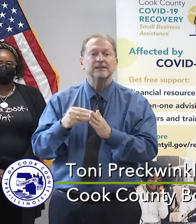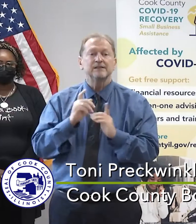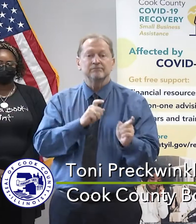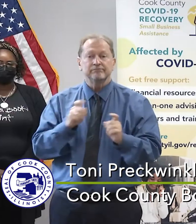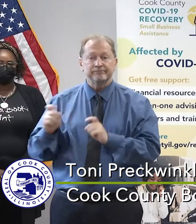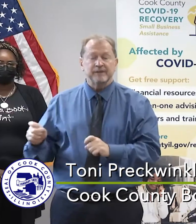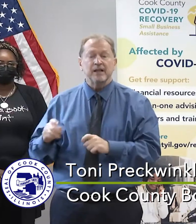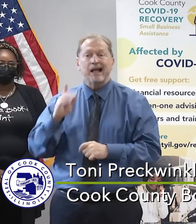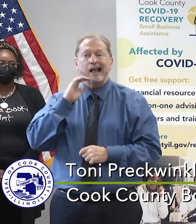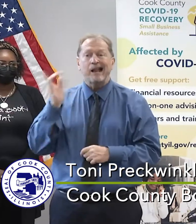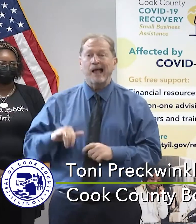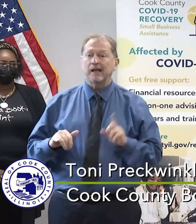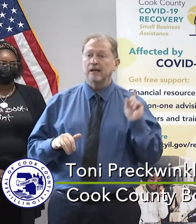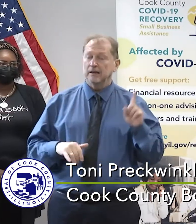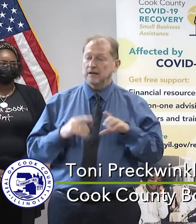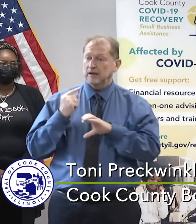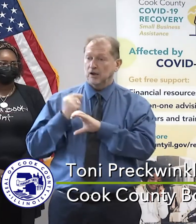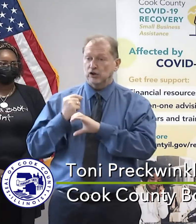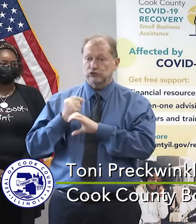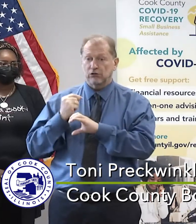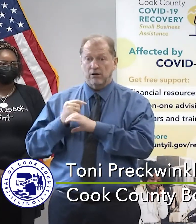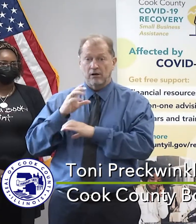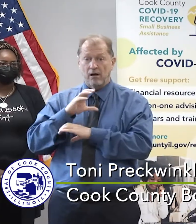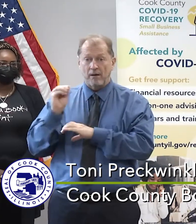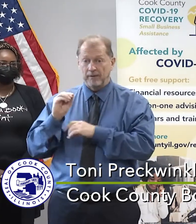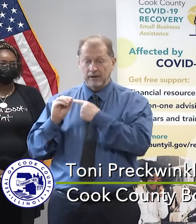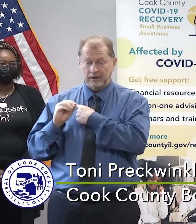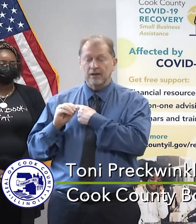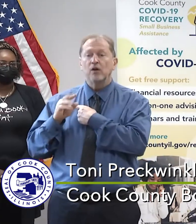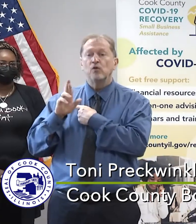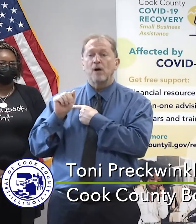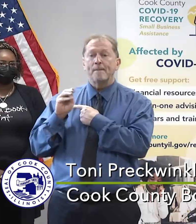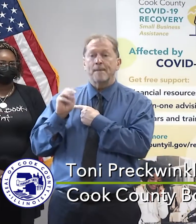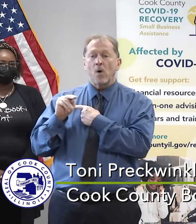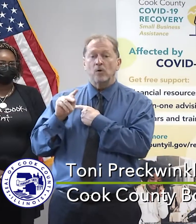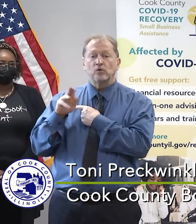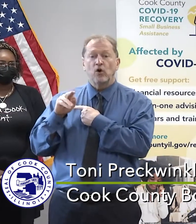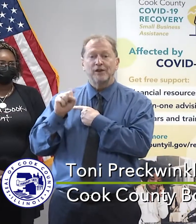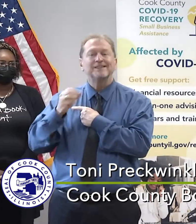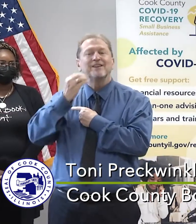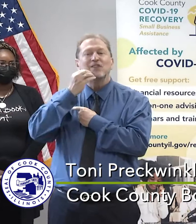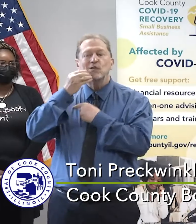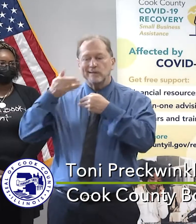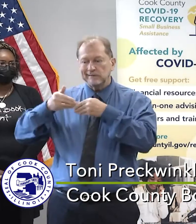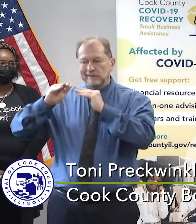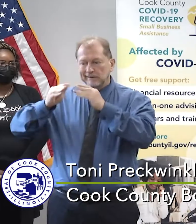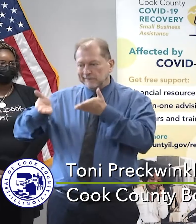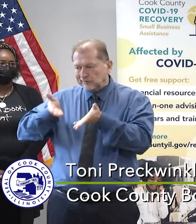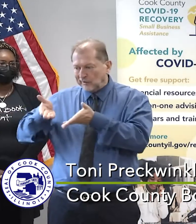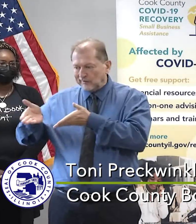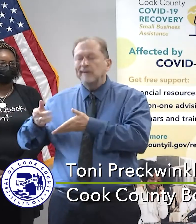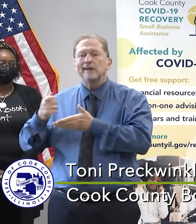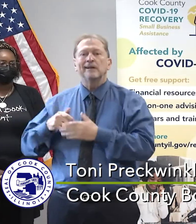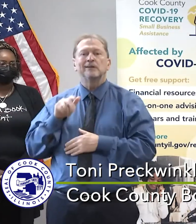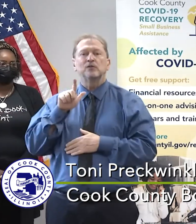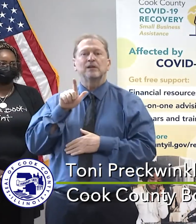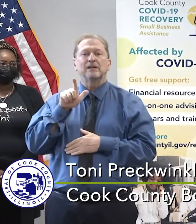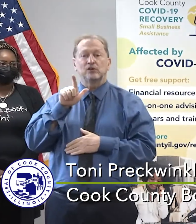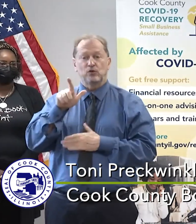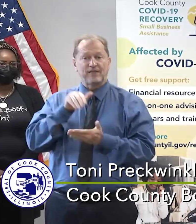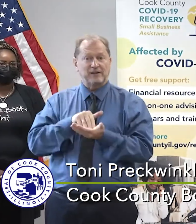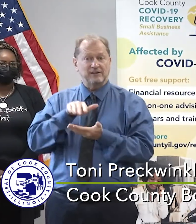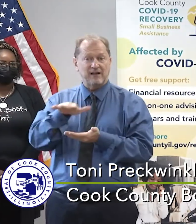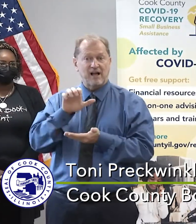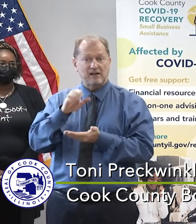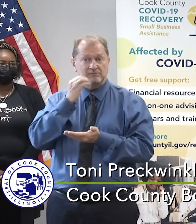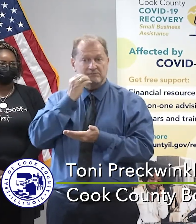Ramon Torres, who immediately mobilized to provide over 2,500 meals a week during the onset of the pandemic, and